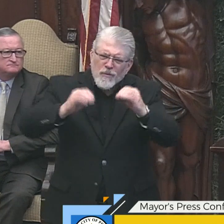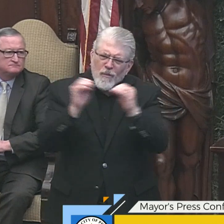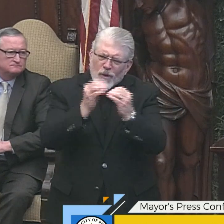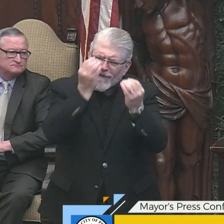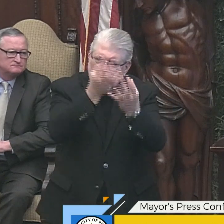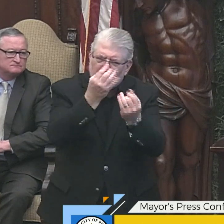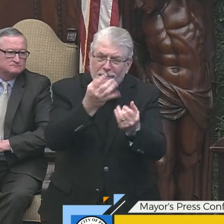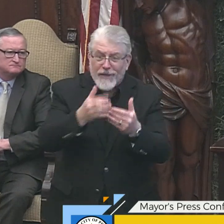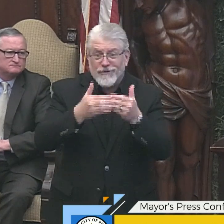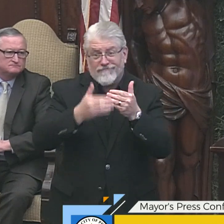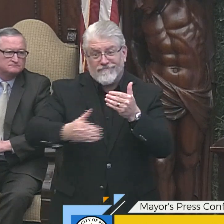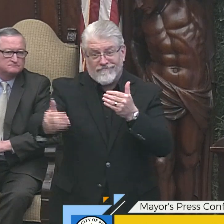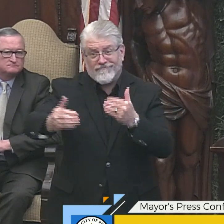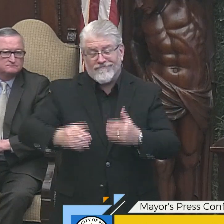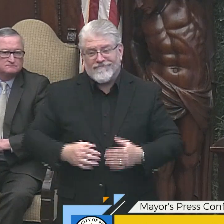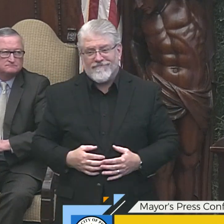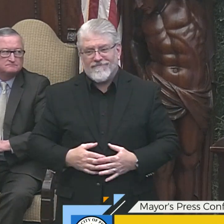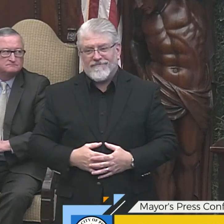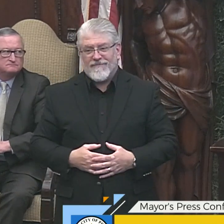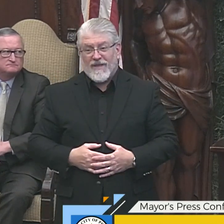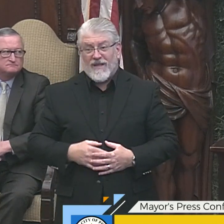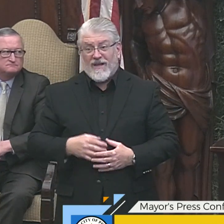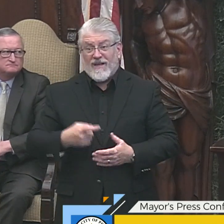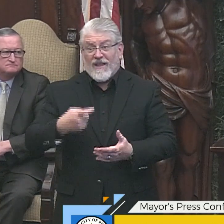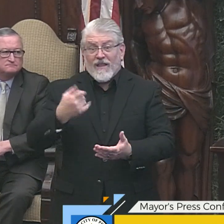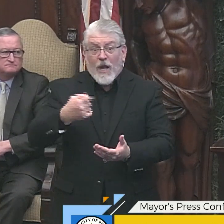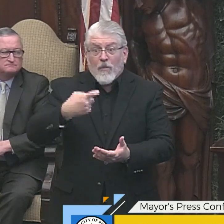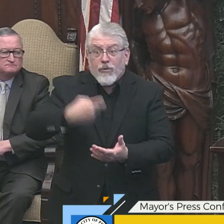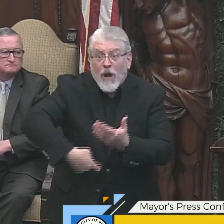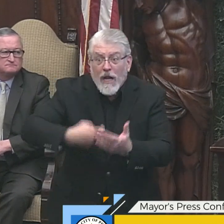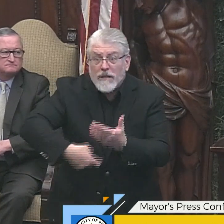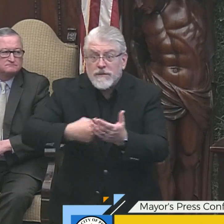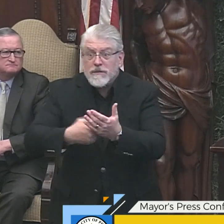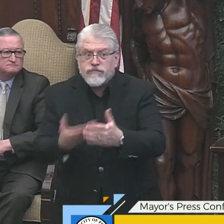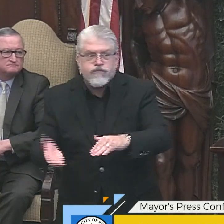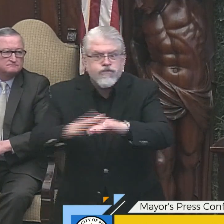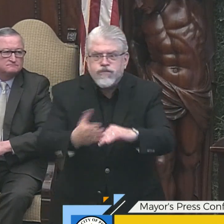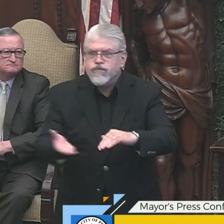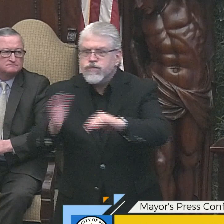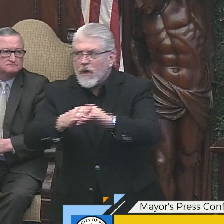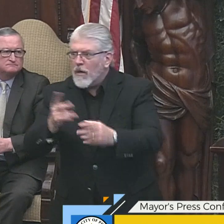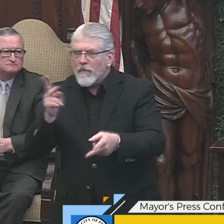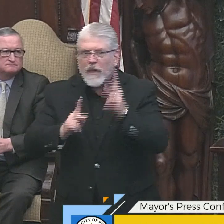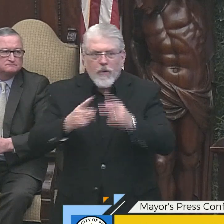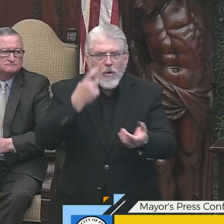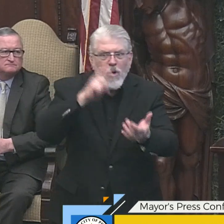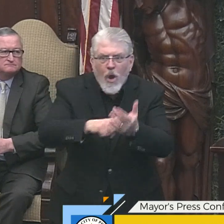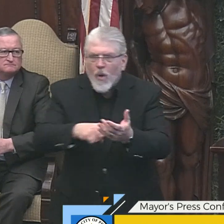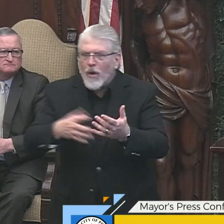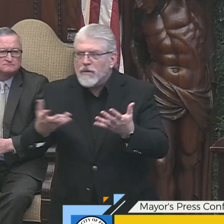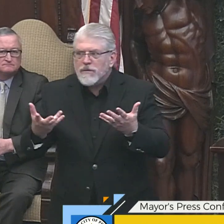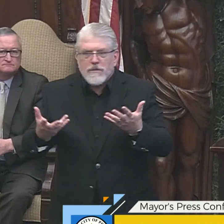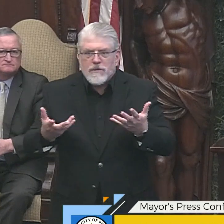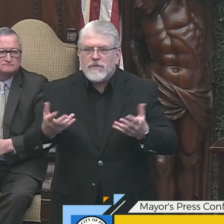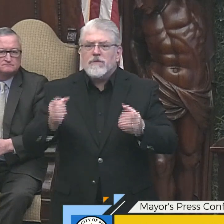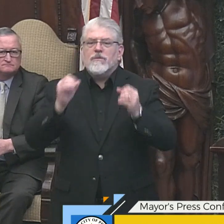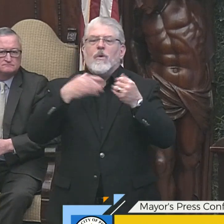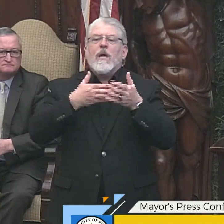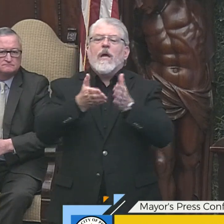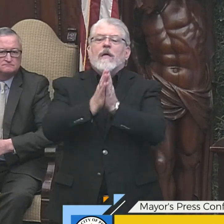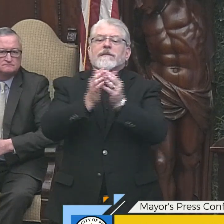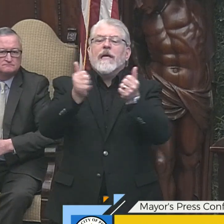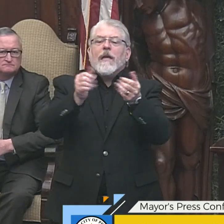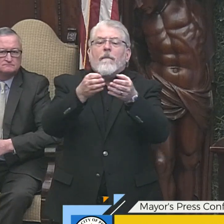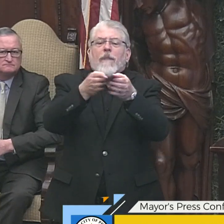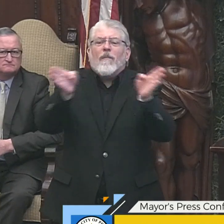gouging. That is actually regulated by the state's Attorney General, and so we would ask the public to refer complaints to the Attorney